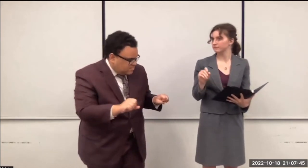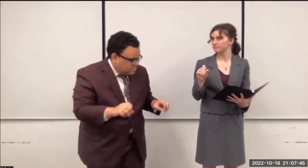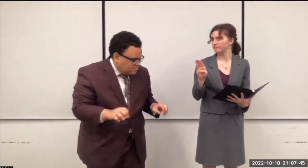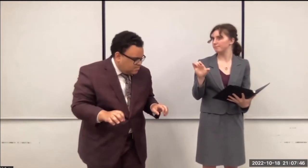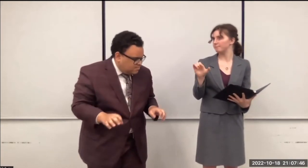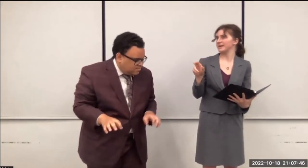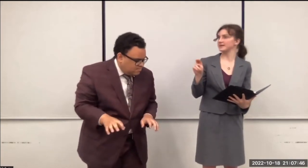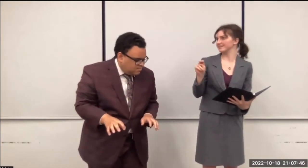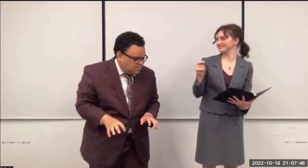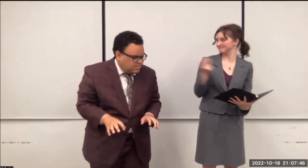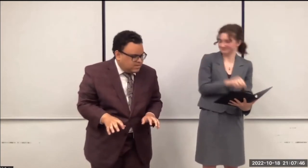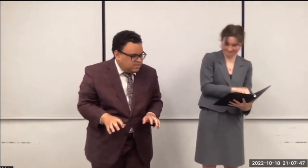Bacon.